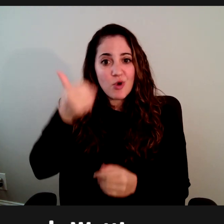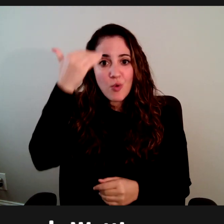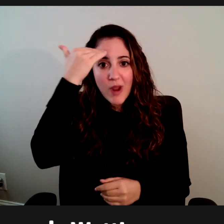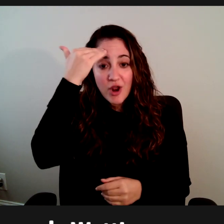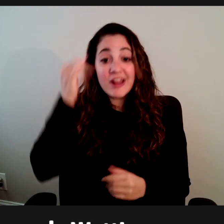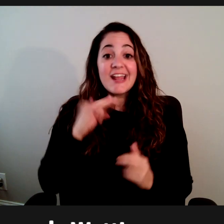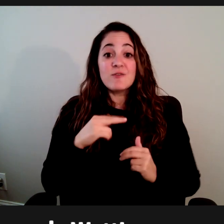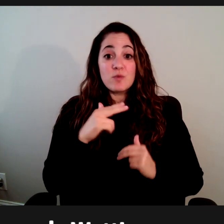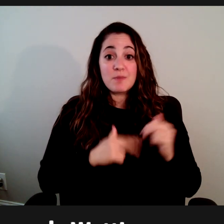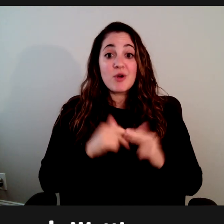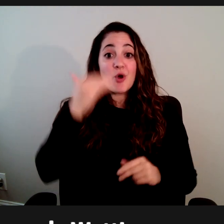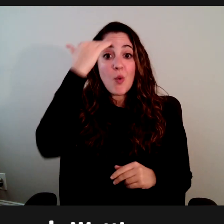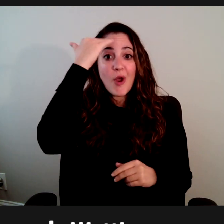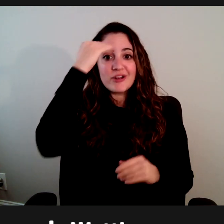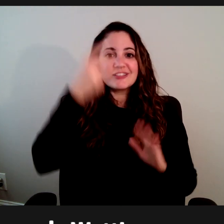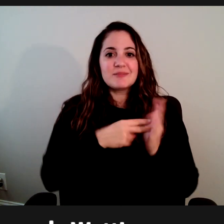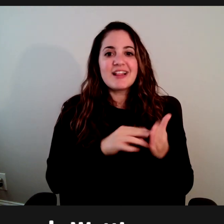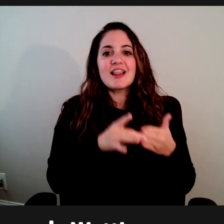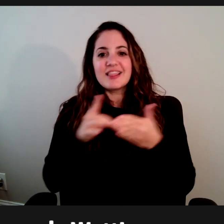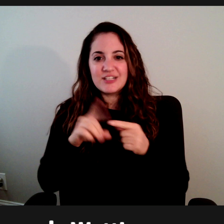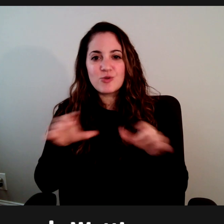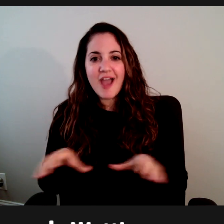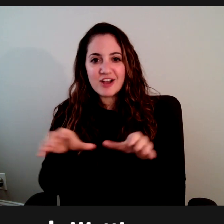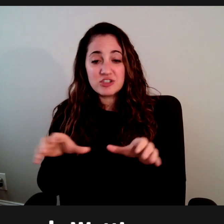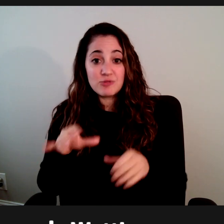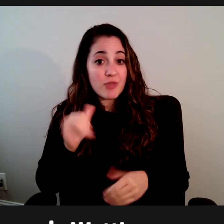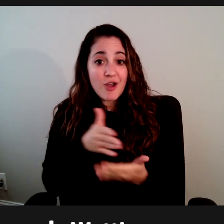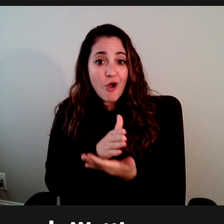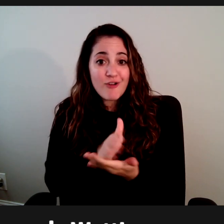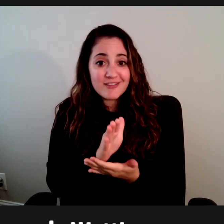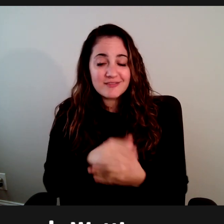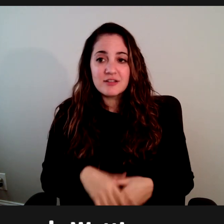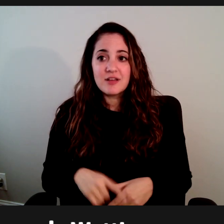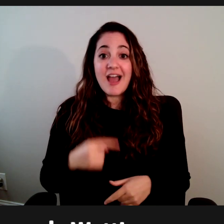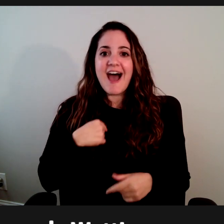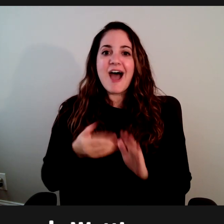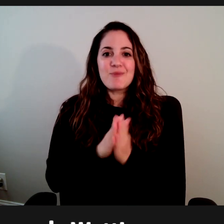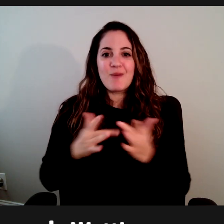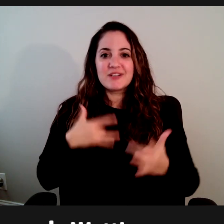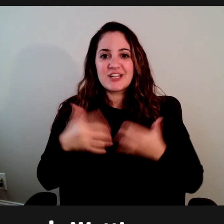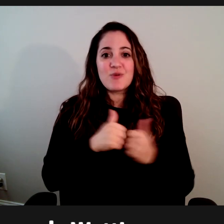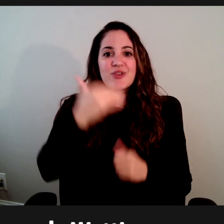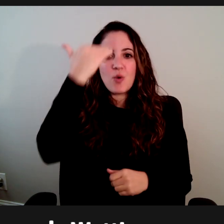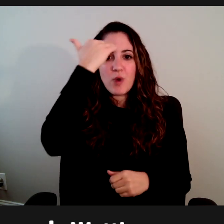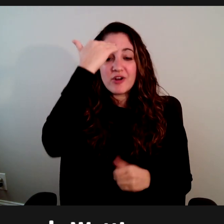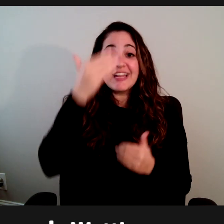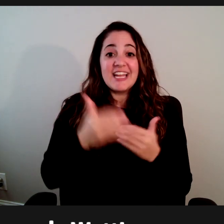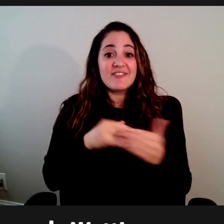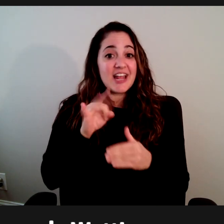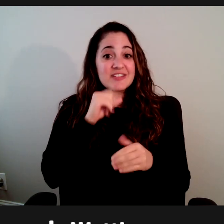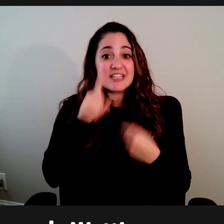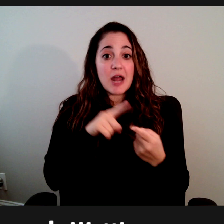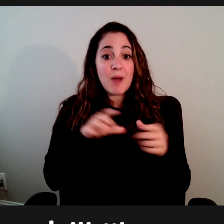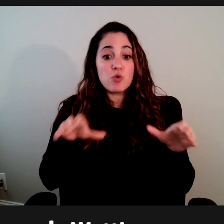Like we're building the awareness piece and then we can move into the action, you know? So I get really excited about that.